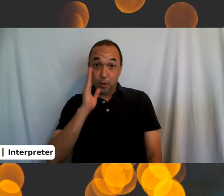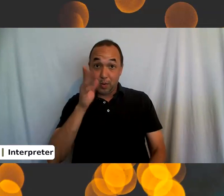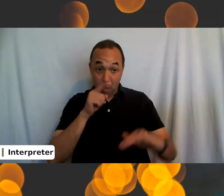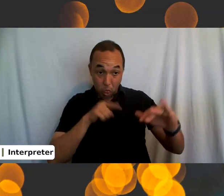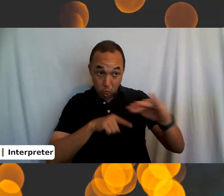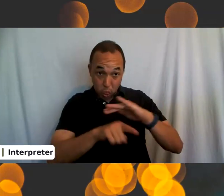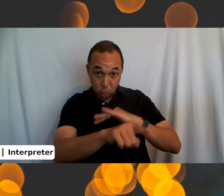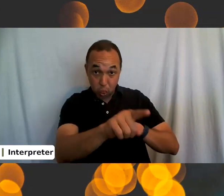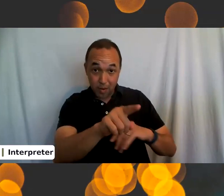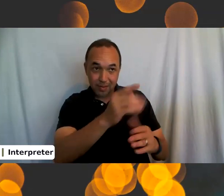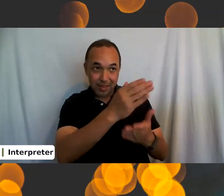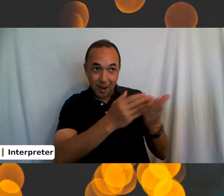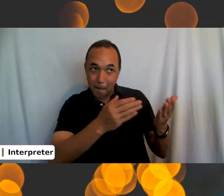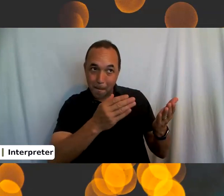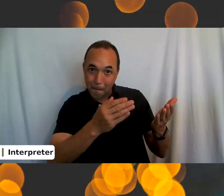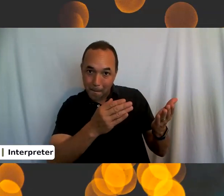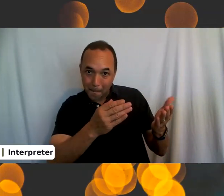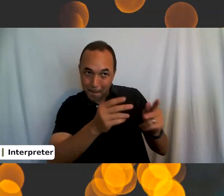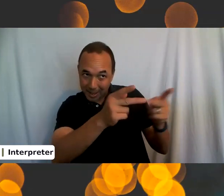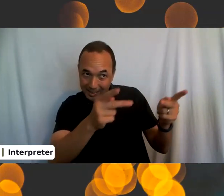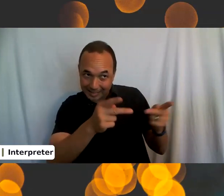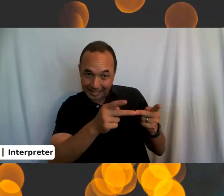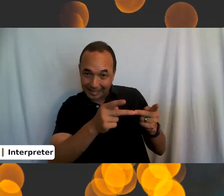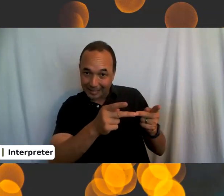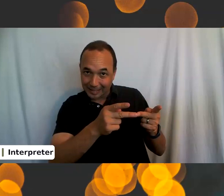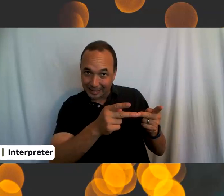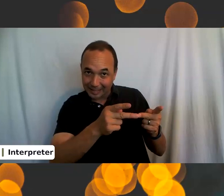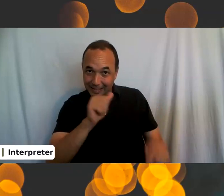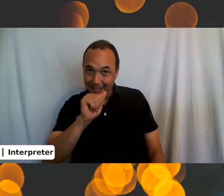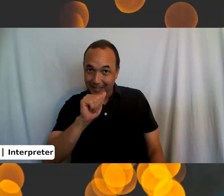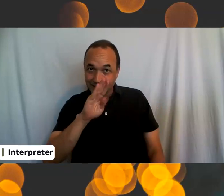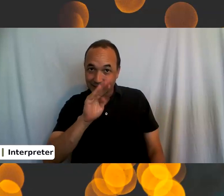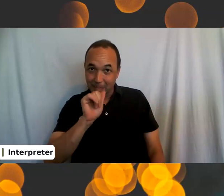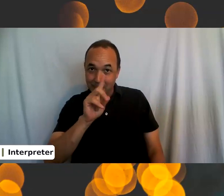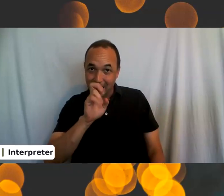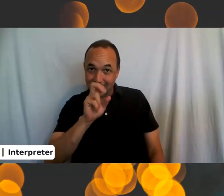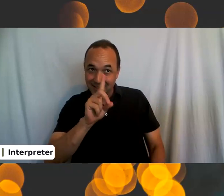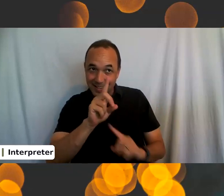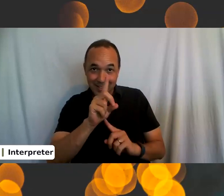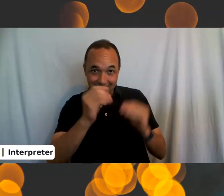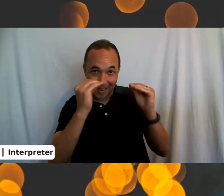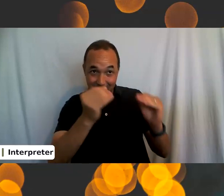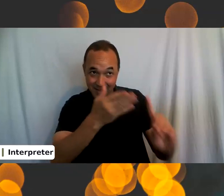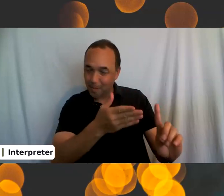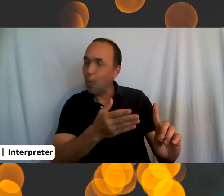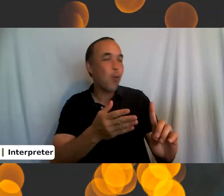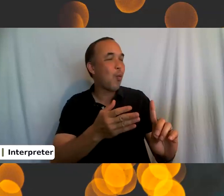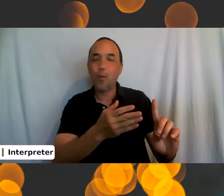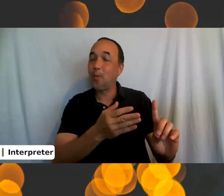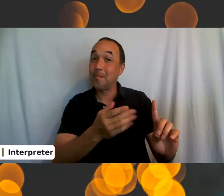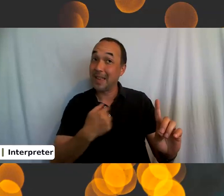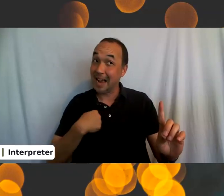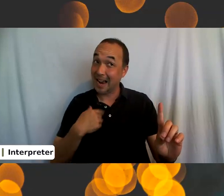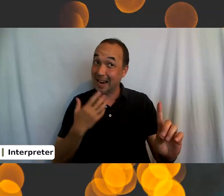abandoned location? Don't do it. I'm not going to say that I didn't do it. I mean, I definitely, you know, it